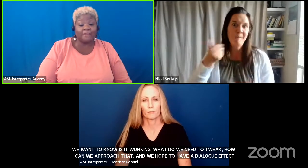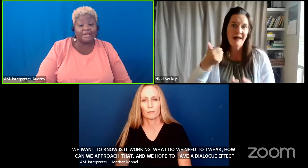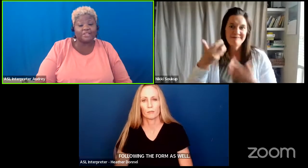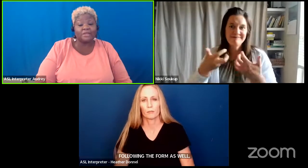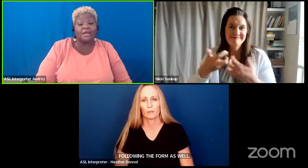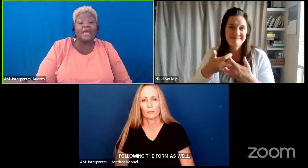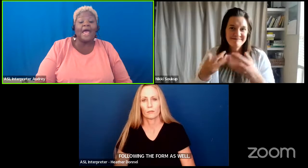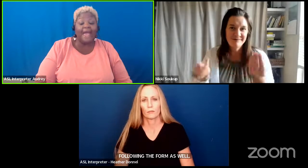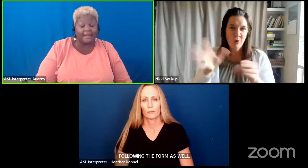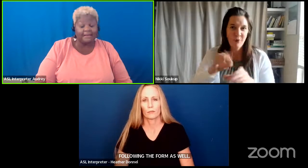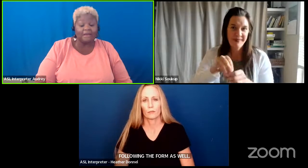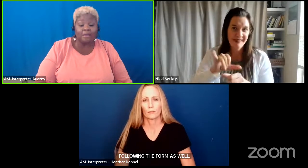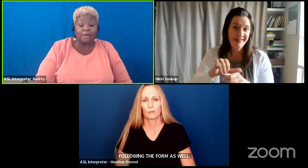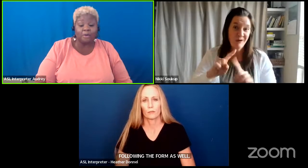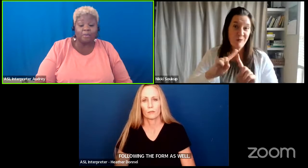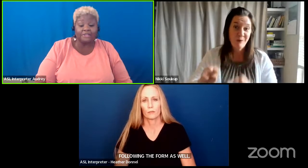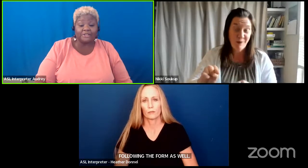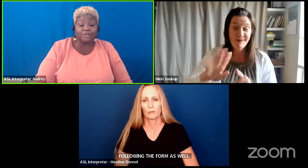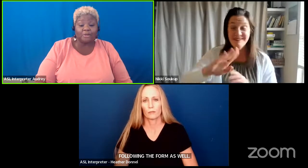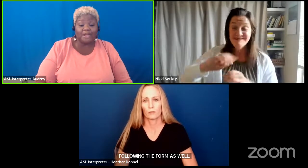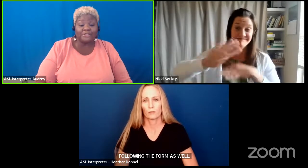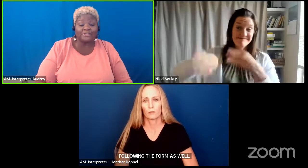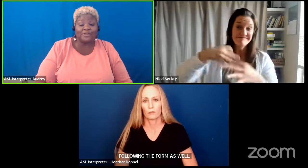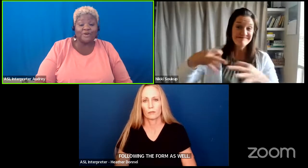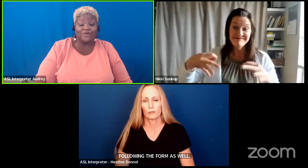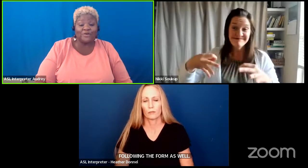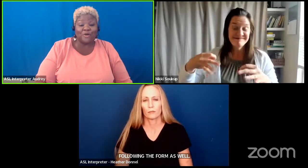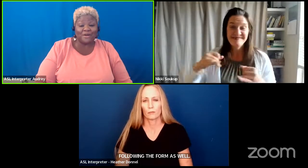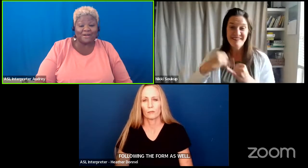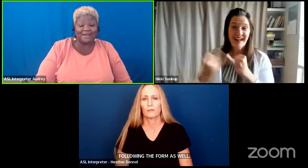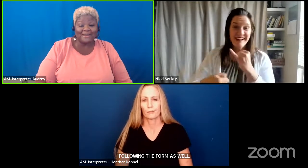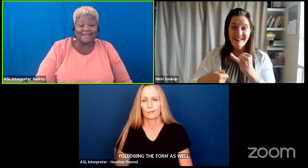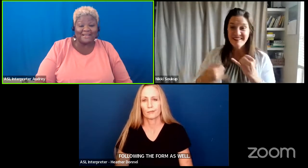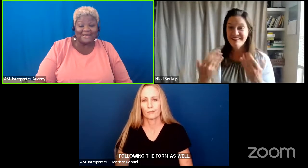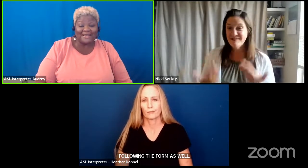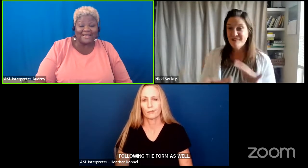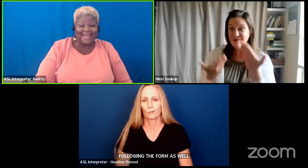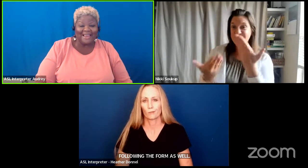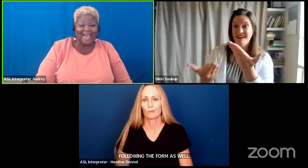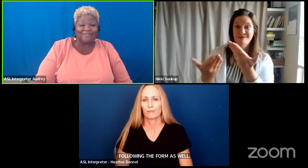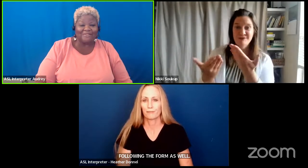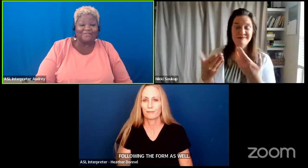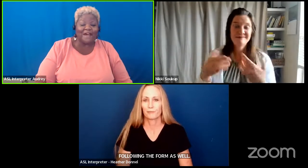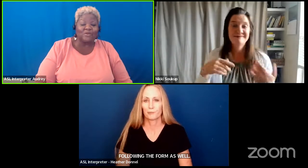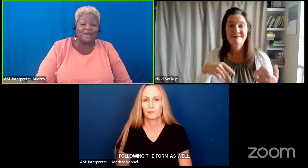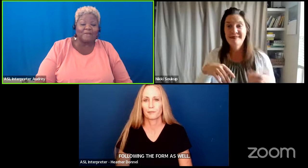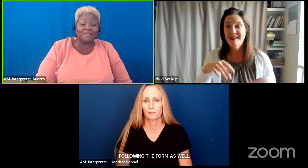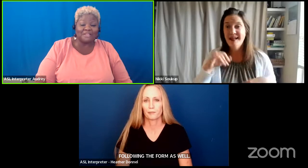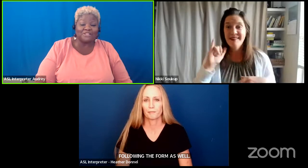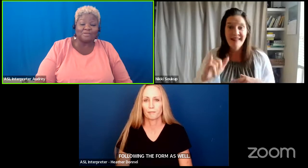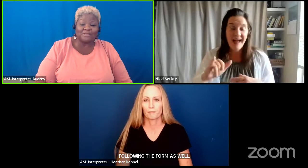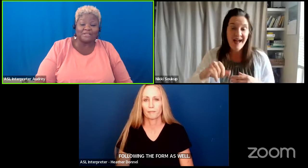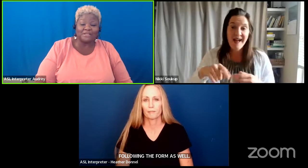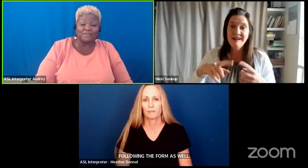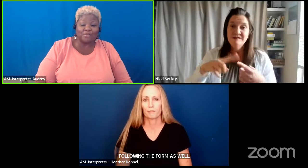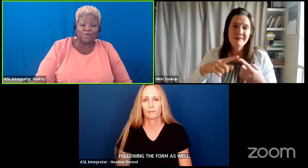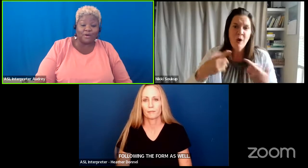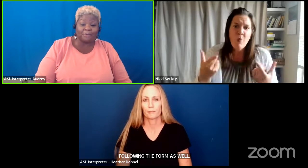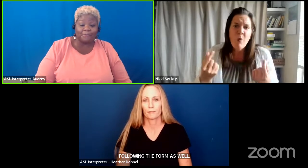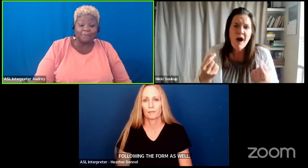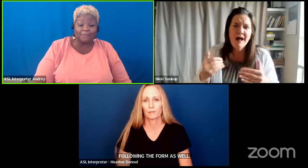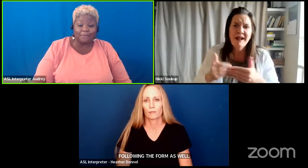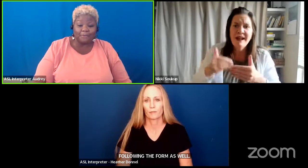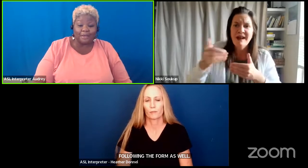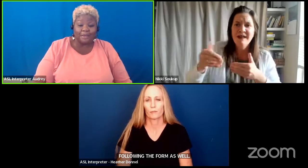the information, and then coming up with best determinations going forward, and having a final recommendation to present to the